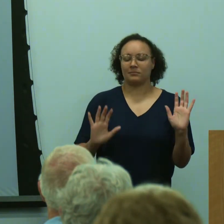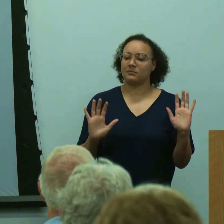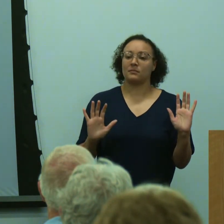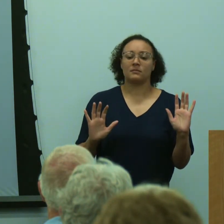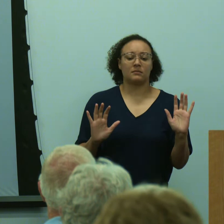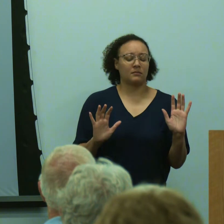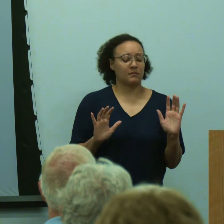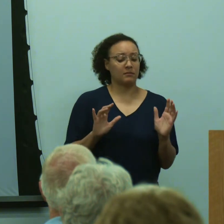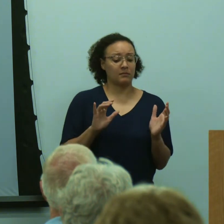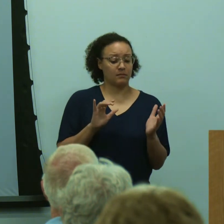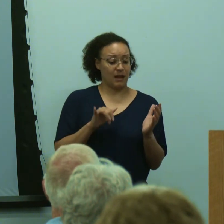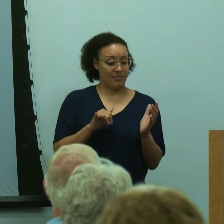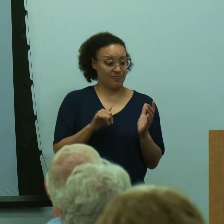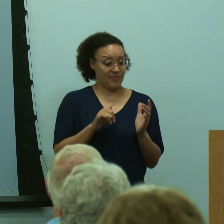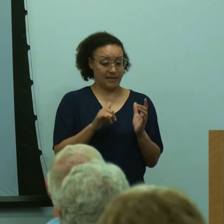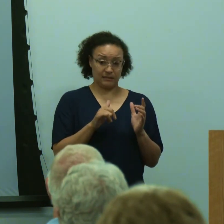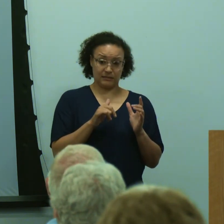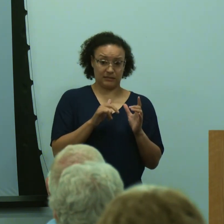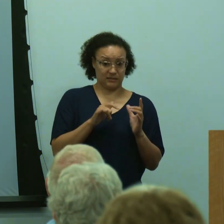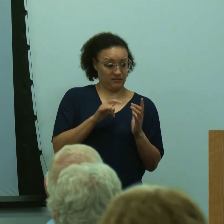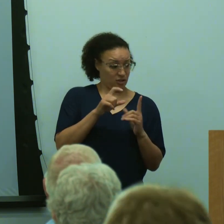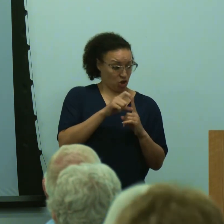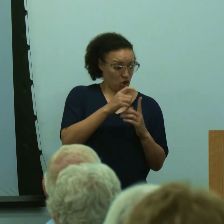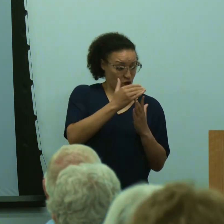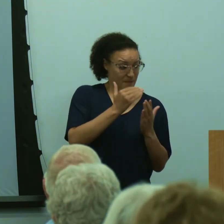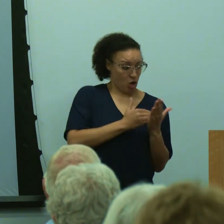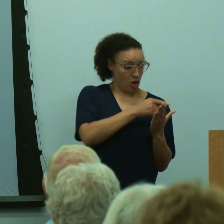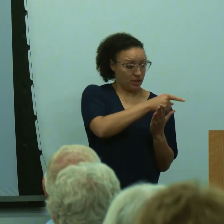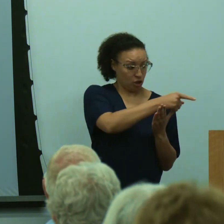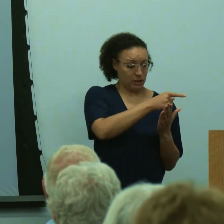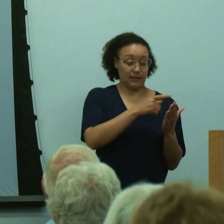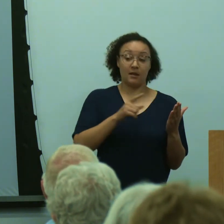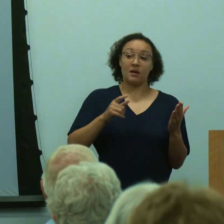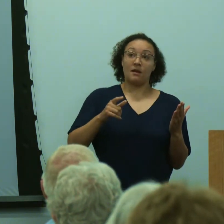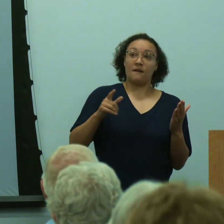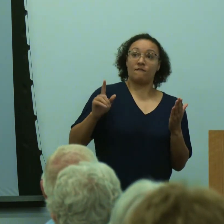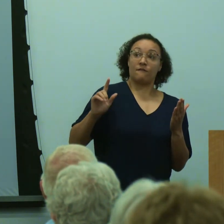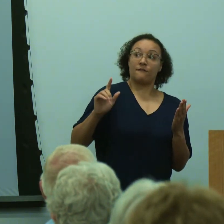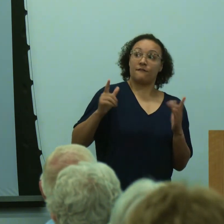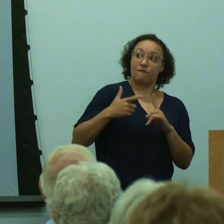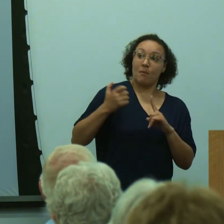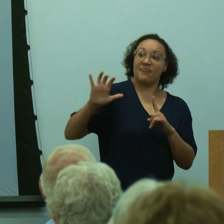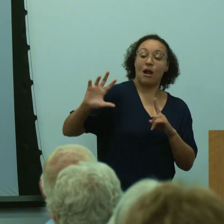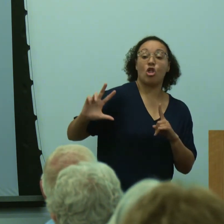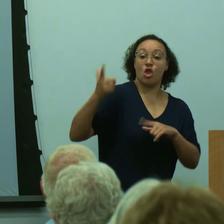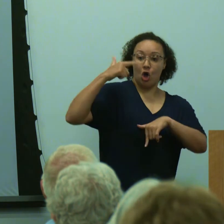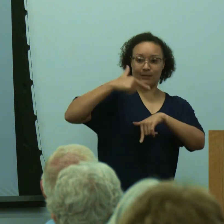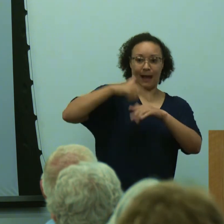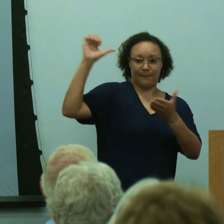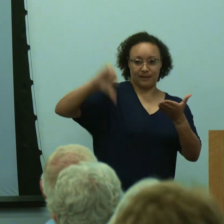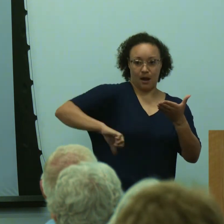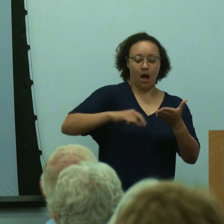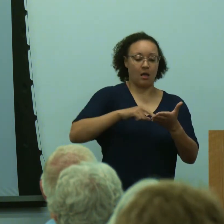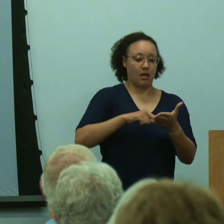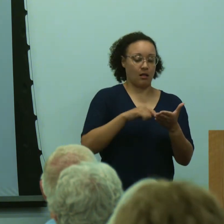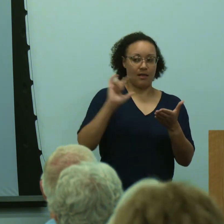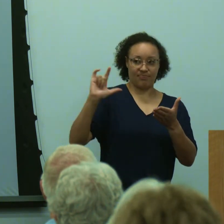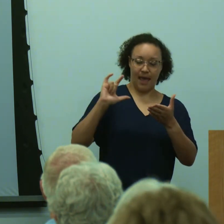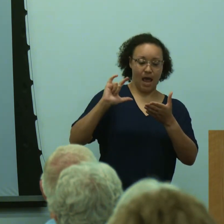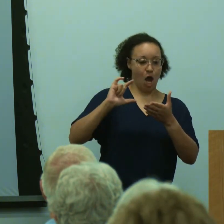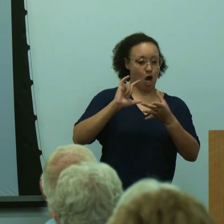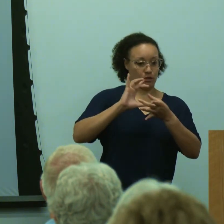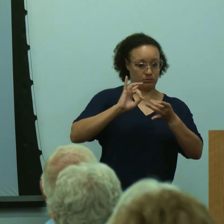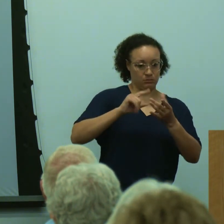particular language from the opinion that was rendered for the third time that it was denied is important. So